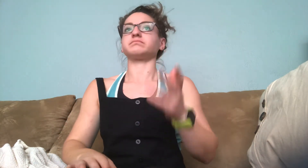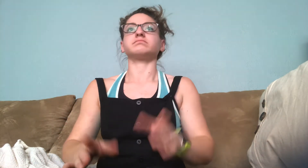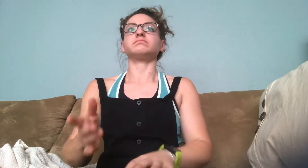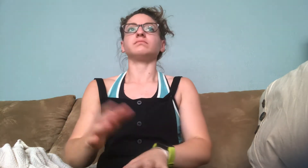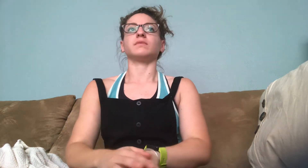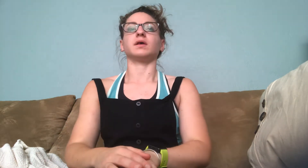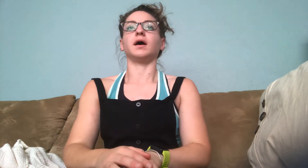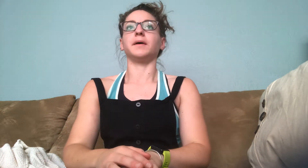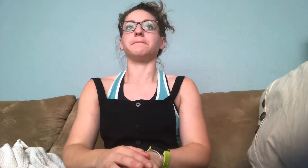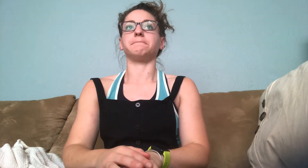name.